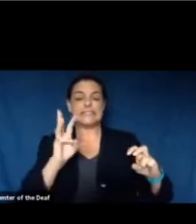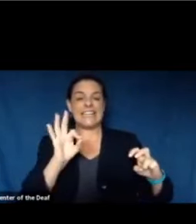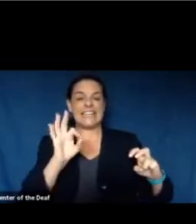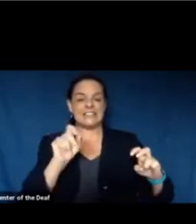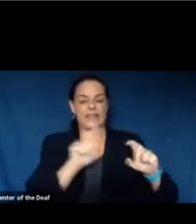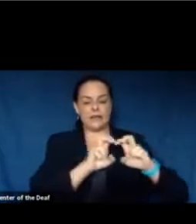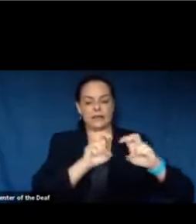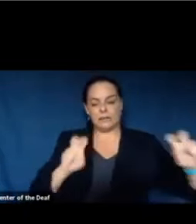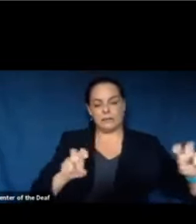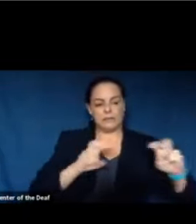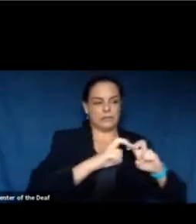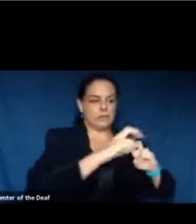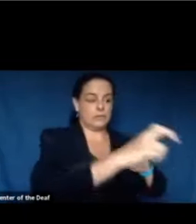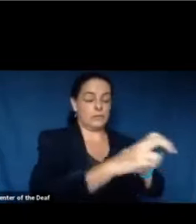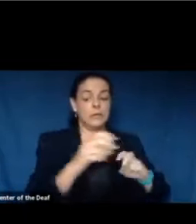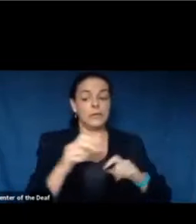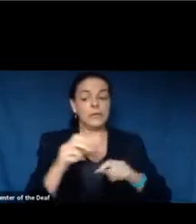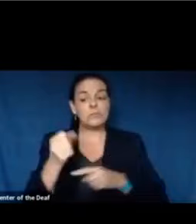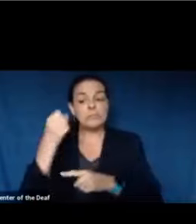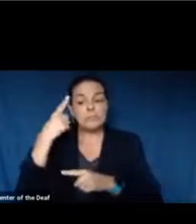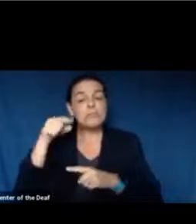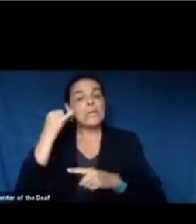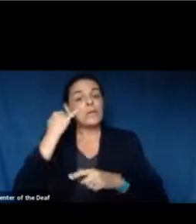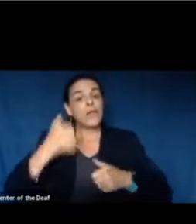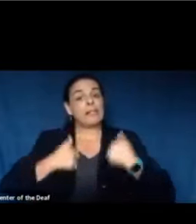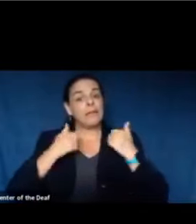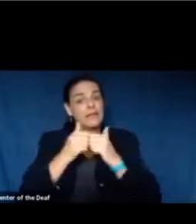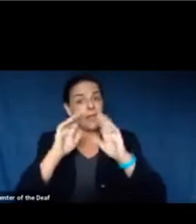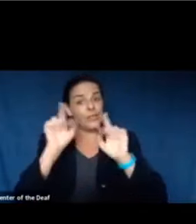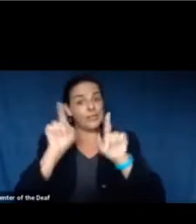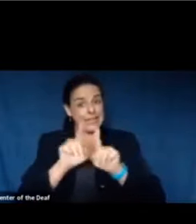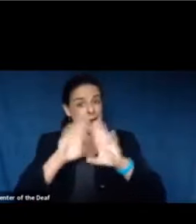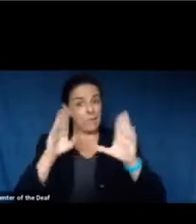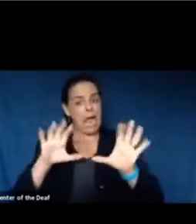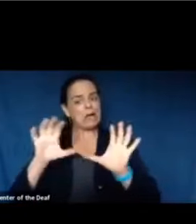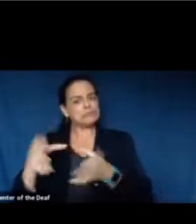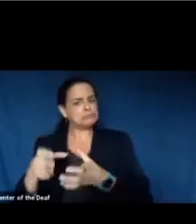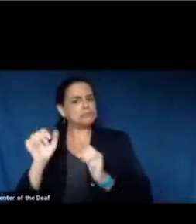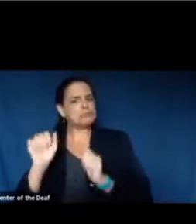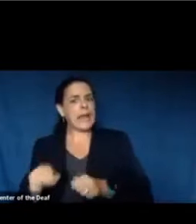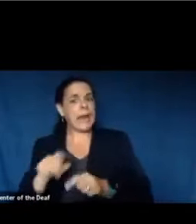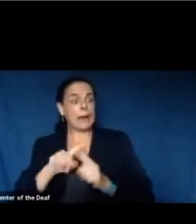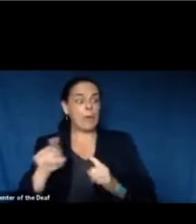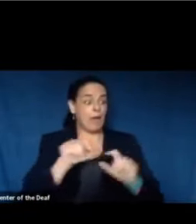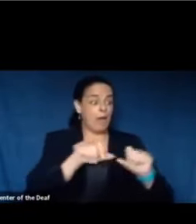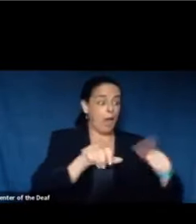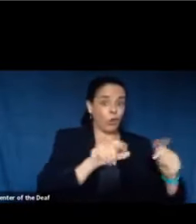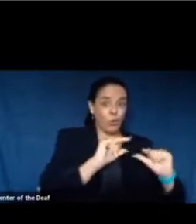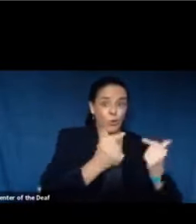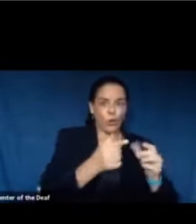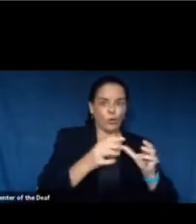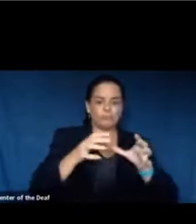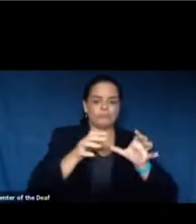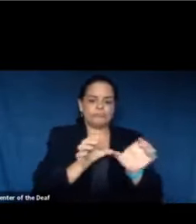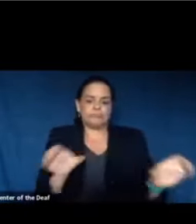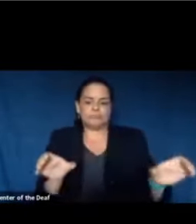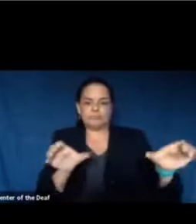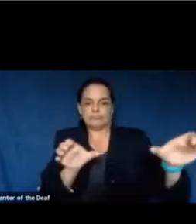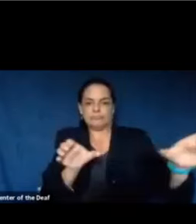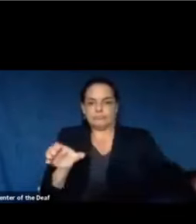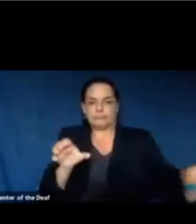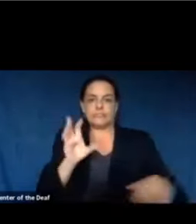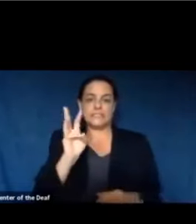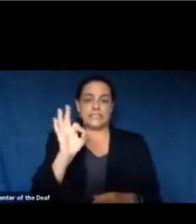seated together, but then the other groups need to be separated at least 6 feet. If you are attending a gathering